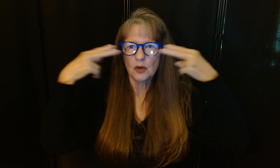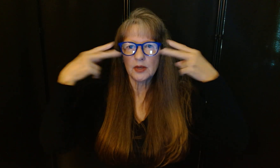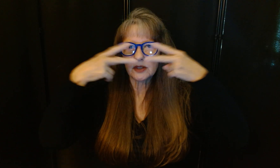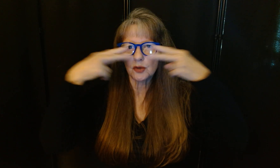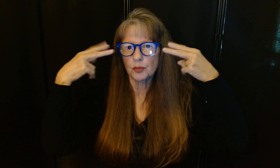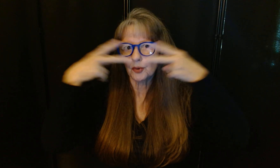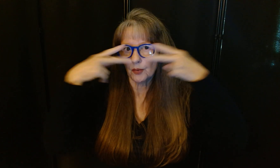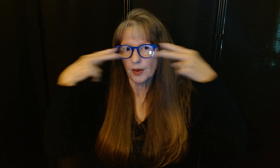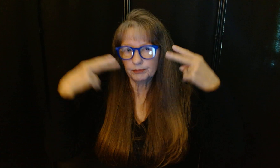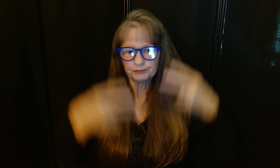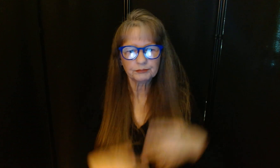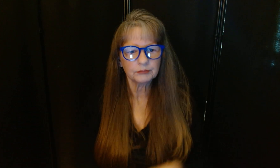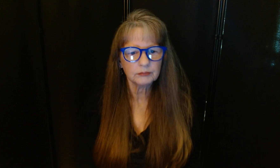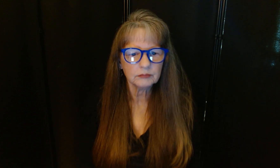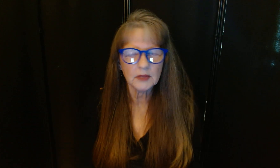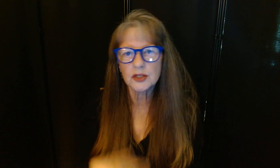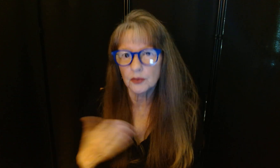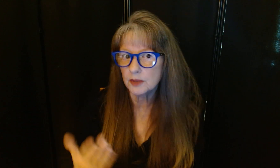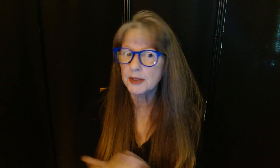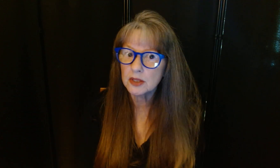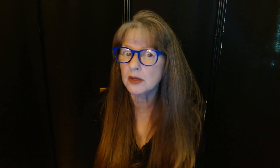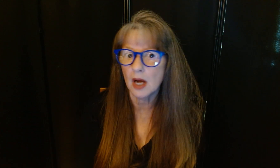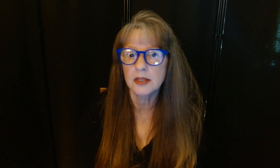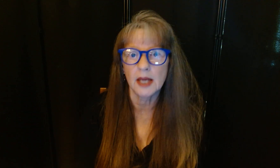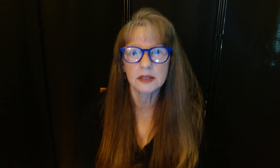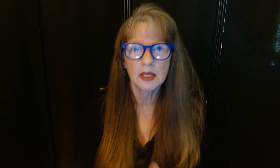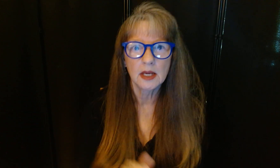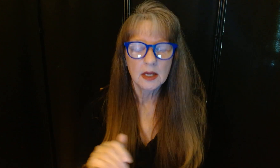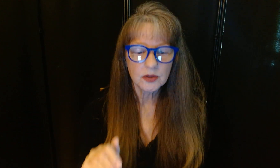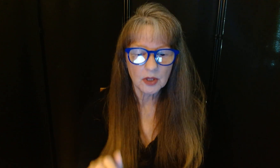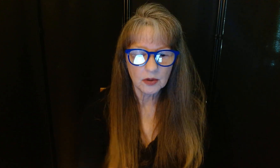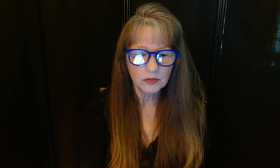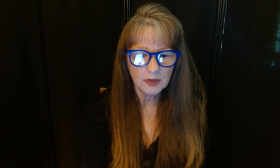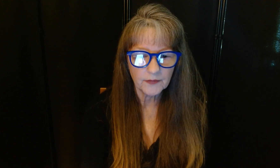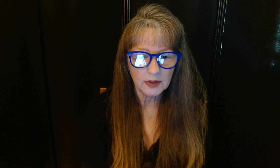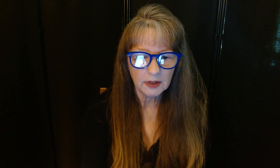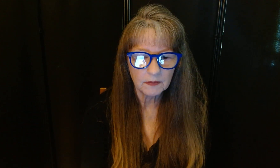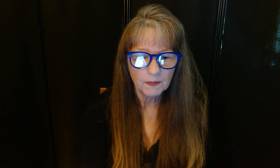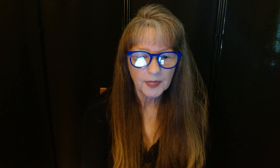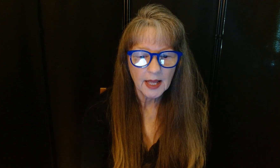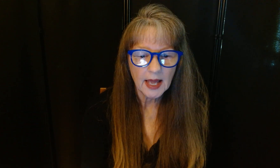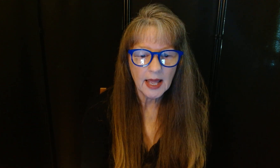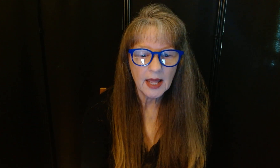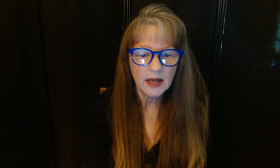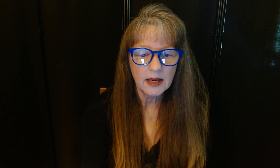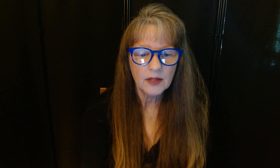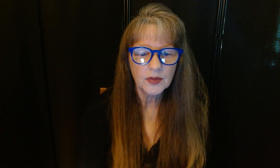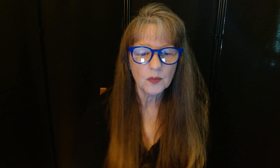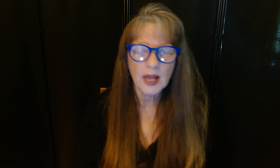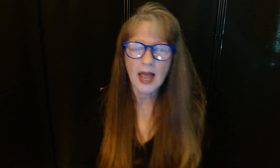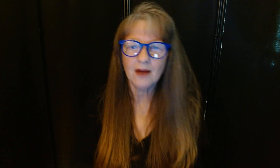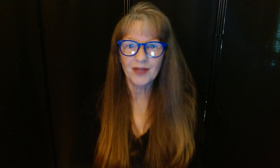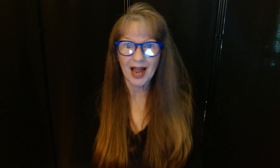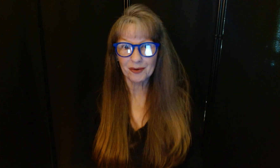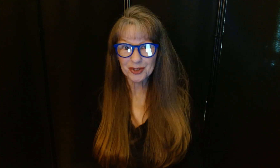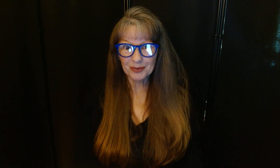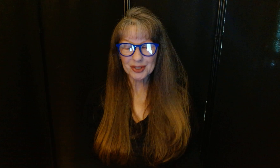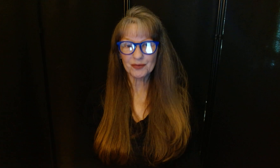it's also Purim. So it depends on the context. So definitely. And then we have the Irish ones